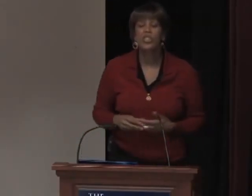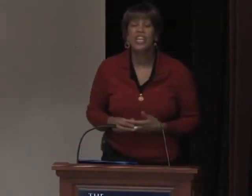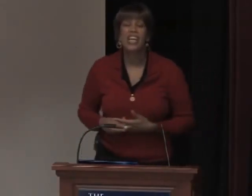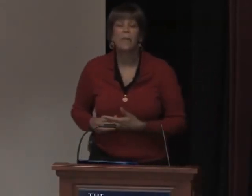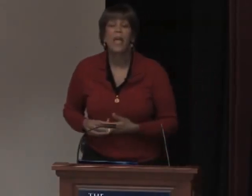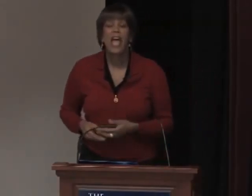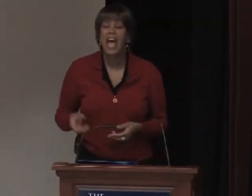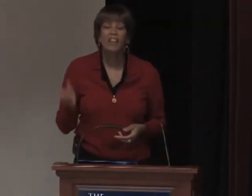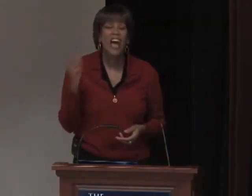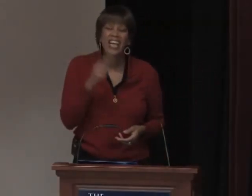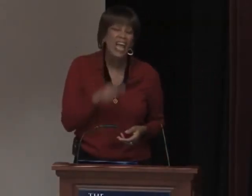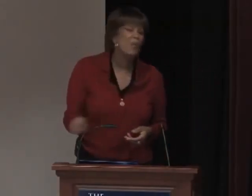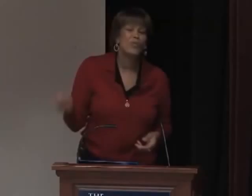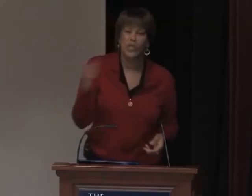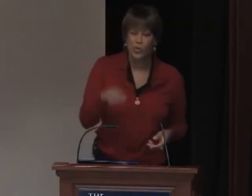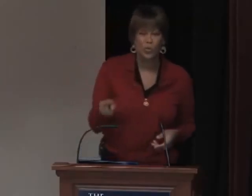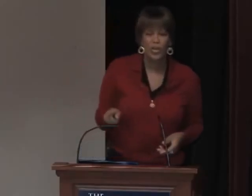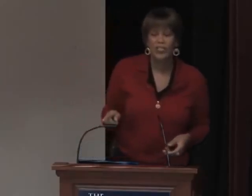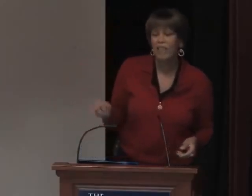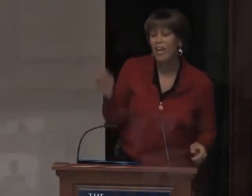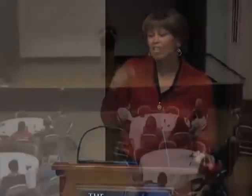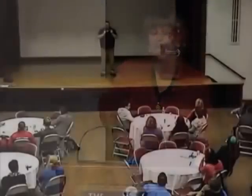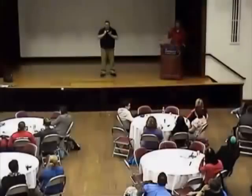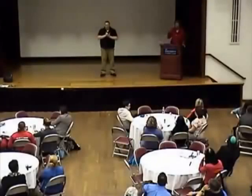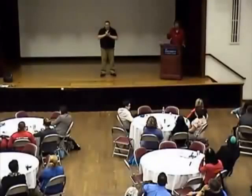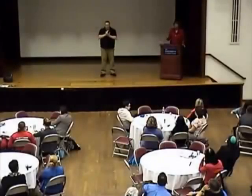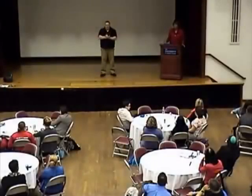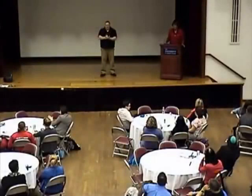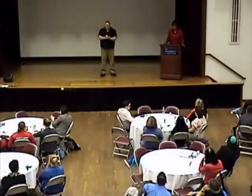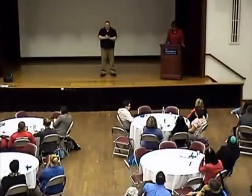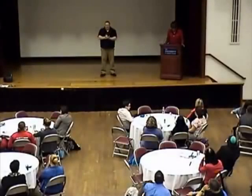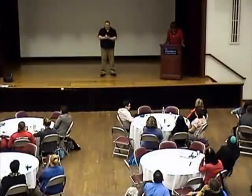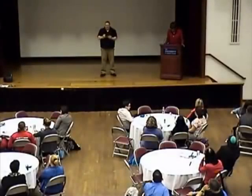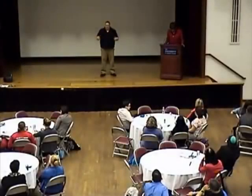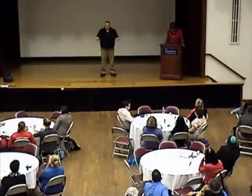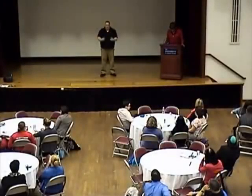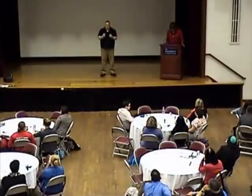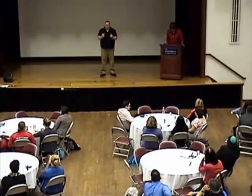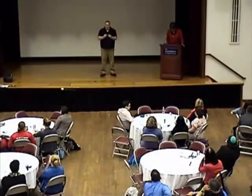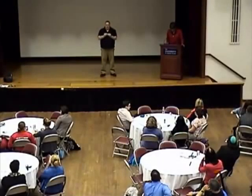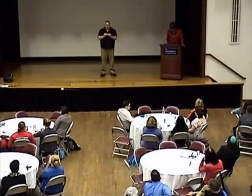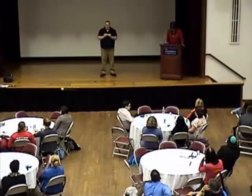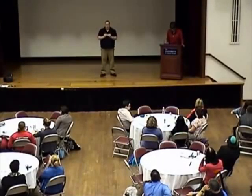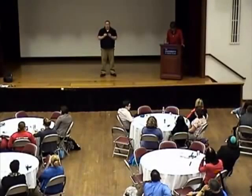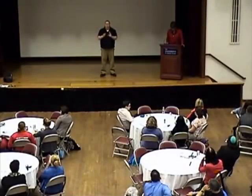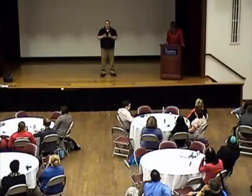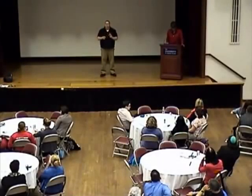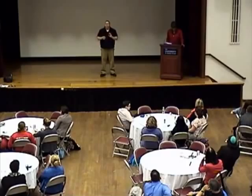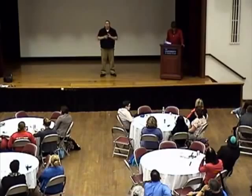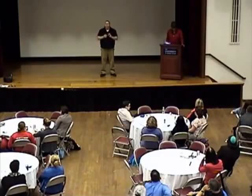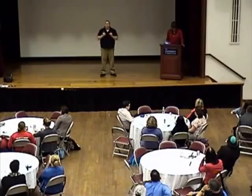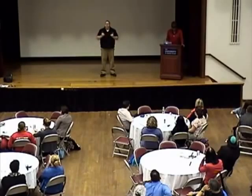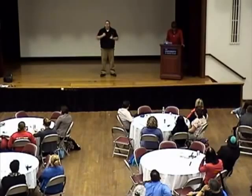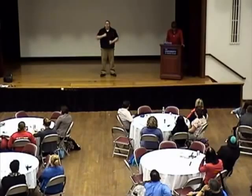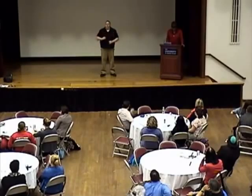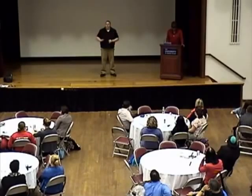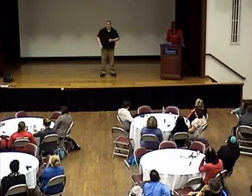you see have not helped you. They've actually hurt you and your sense of diversity. Let me tell you a story. When I was a little